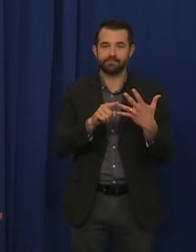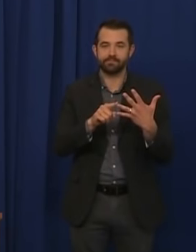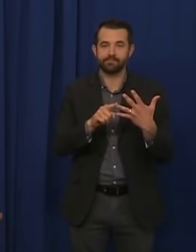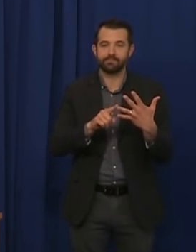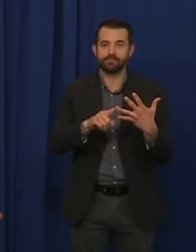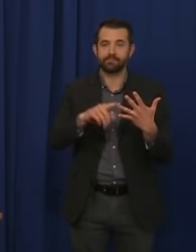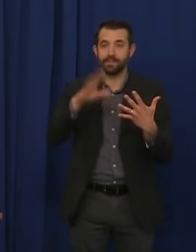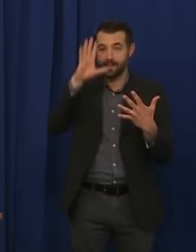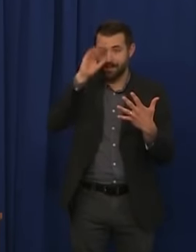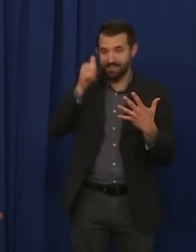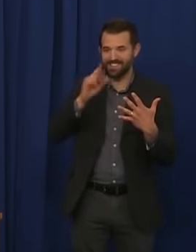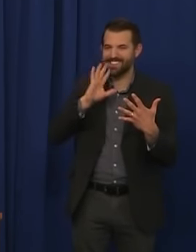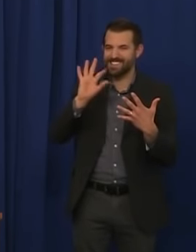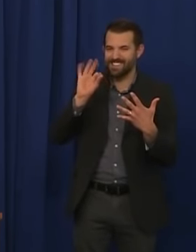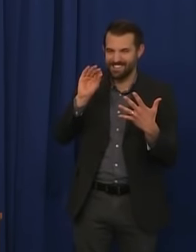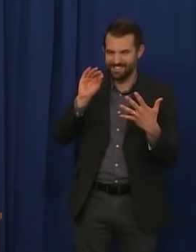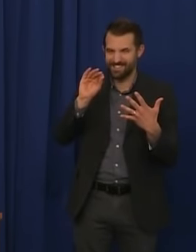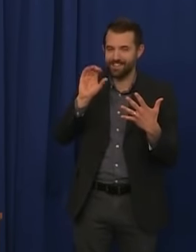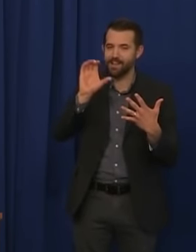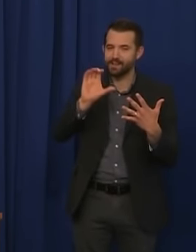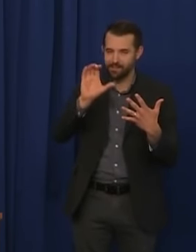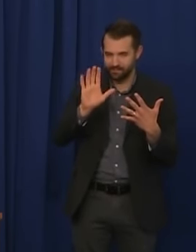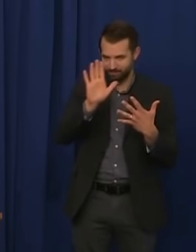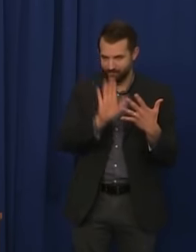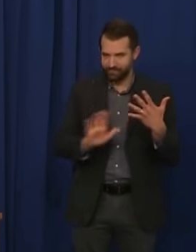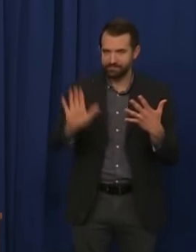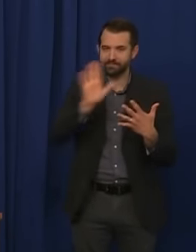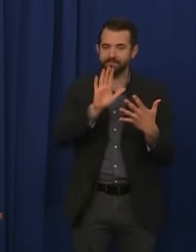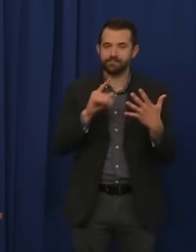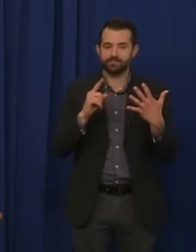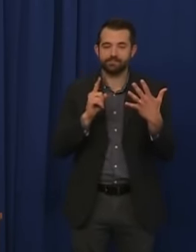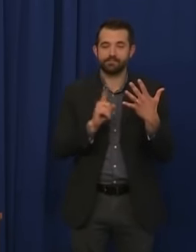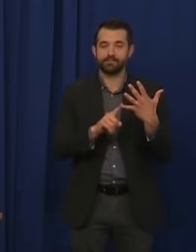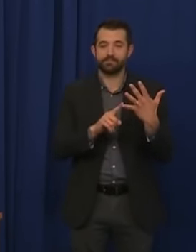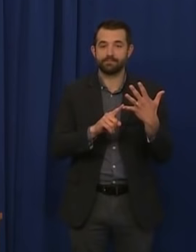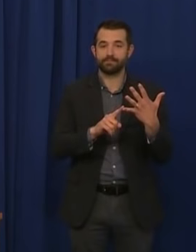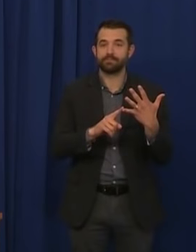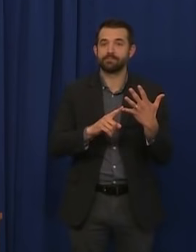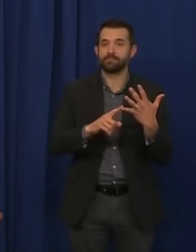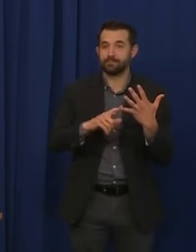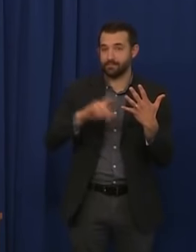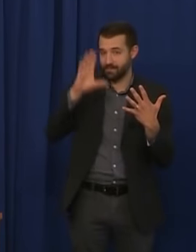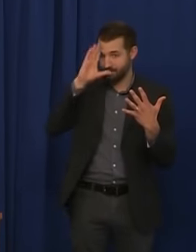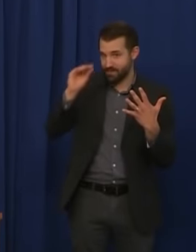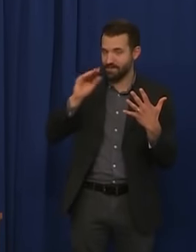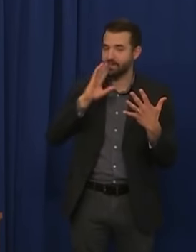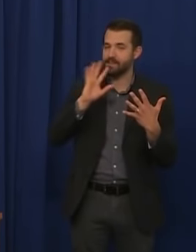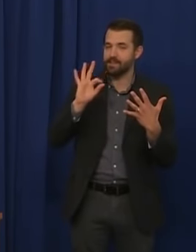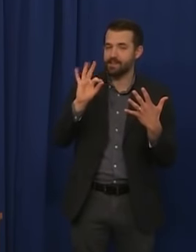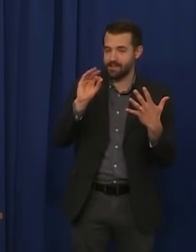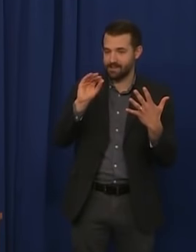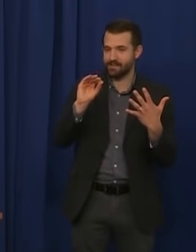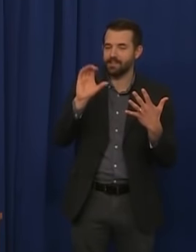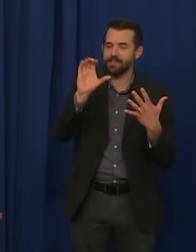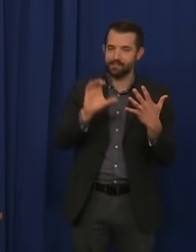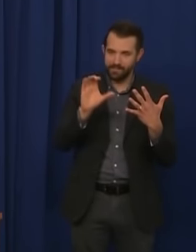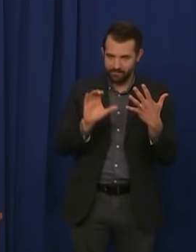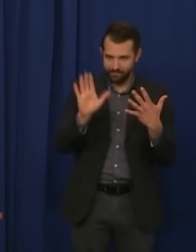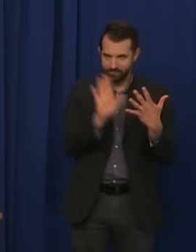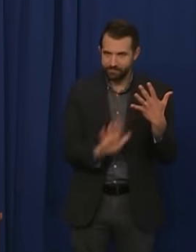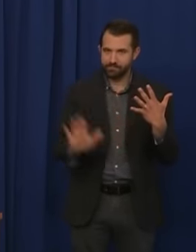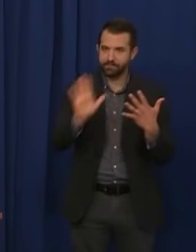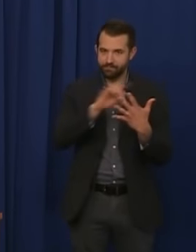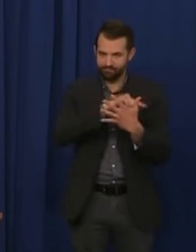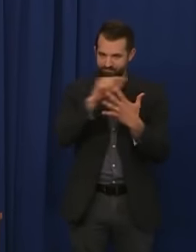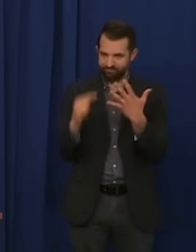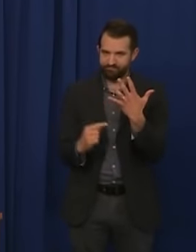a gentleman in his 90s, again from Cumberland County. And the fifth, again, a gentleman in his 90s, also from Cumberland